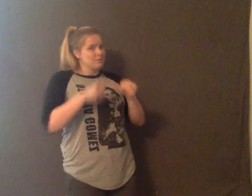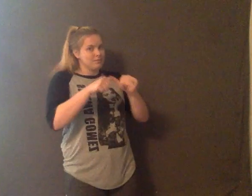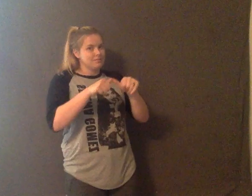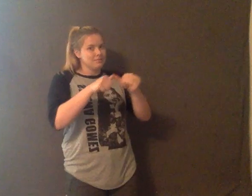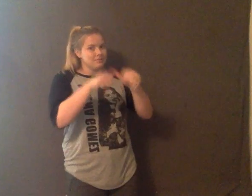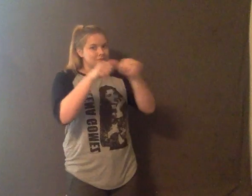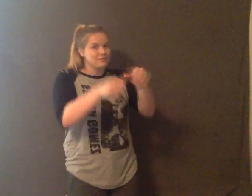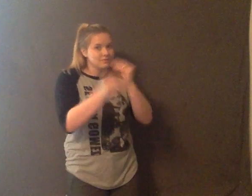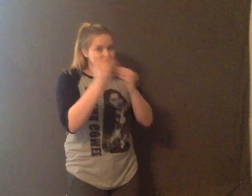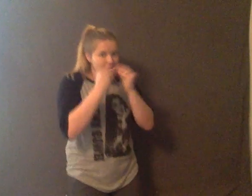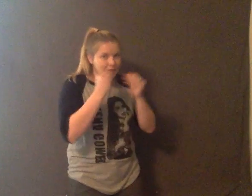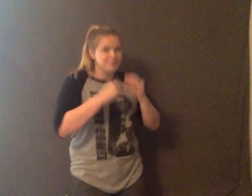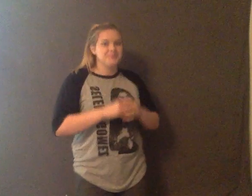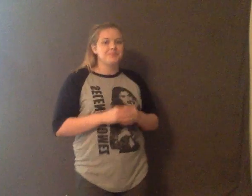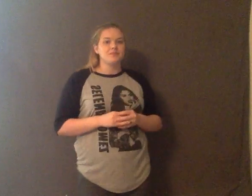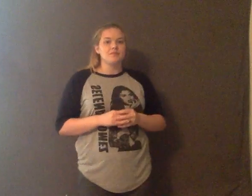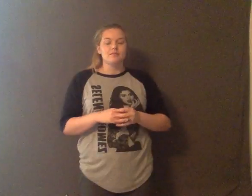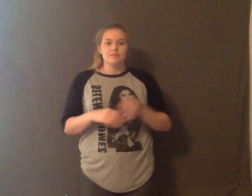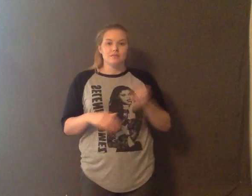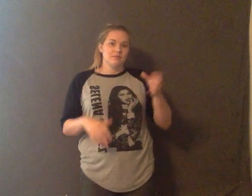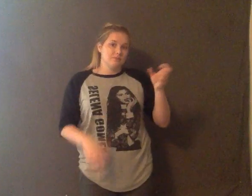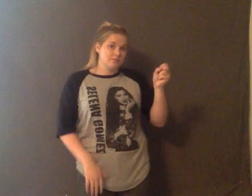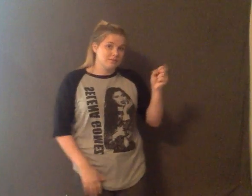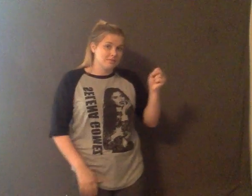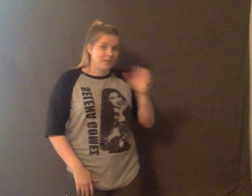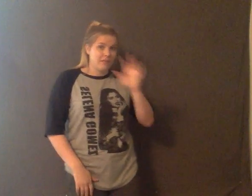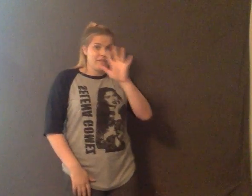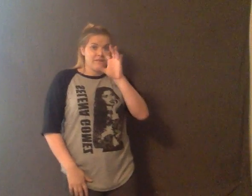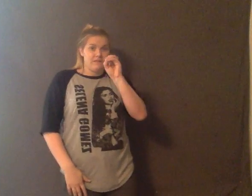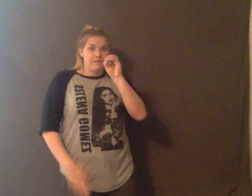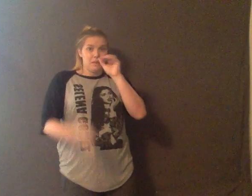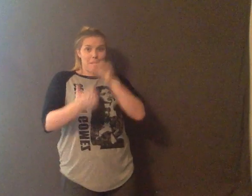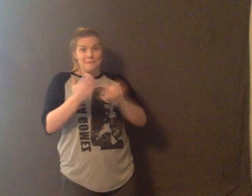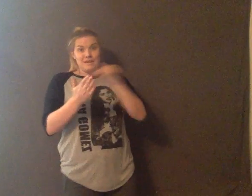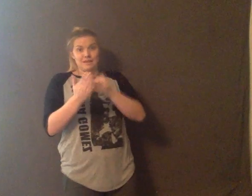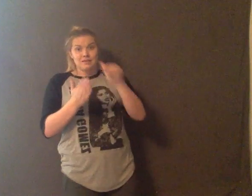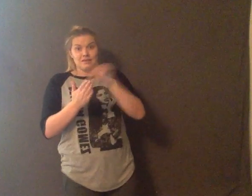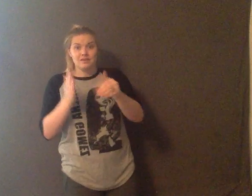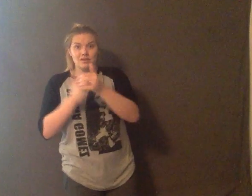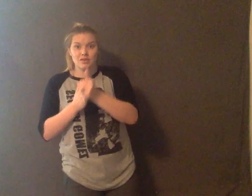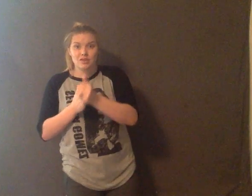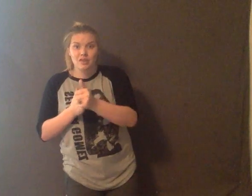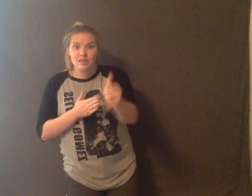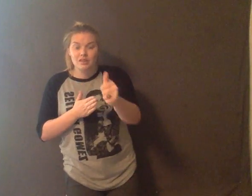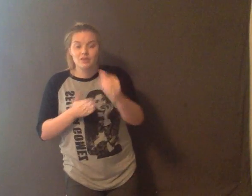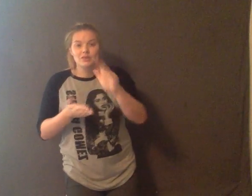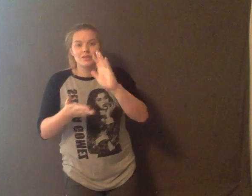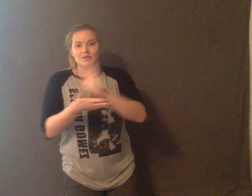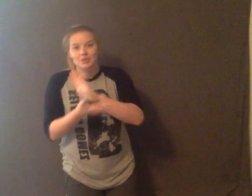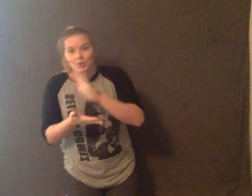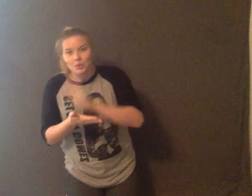they're young. So dairy spends at least $50 million promoting its products in public schools throughout the country